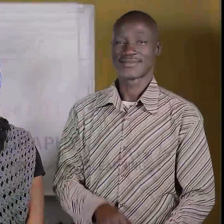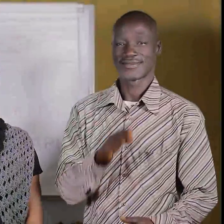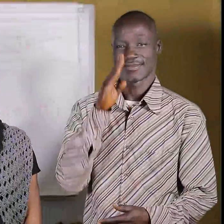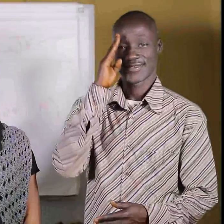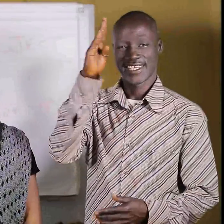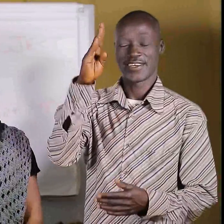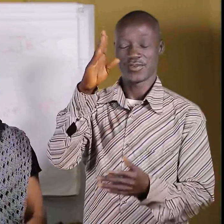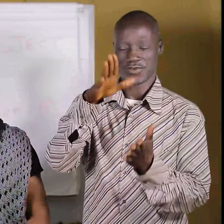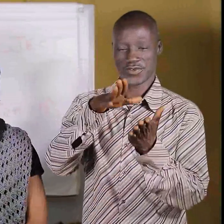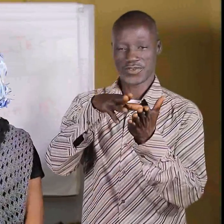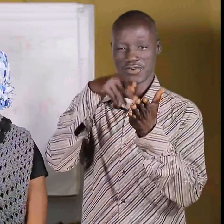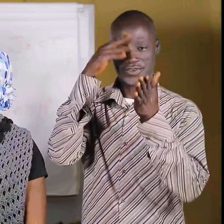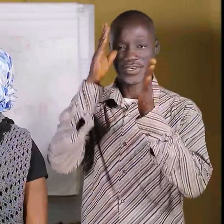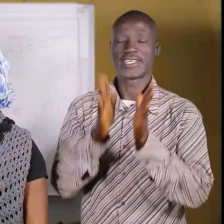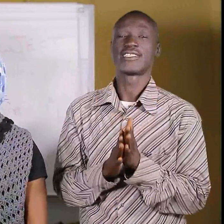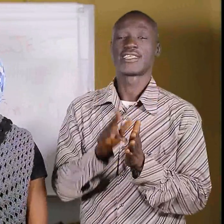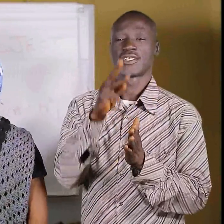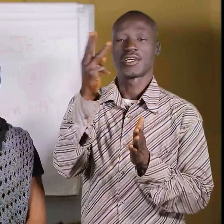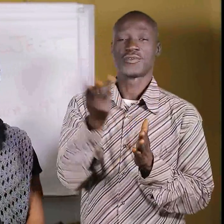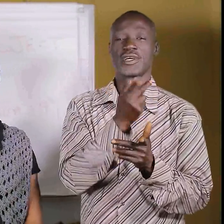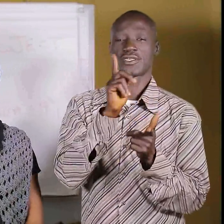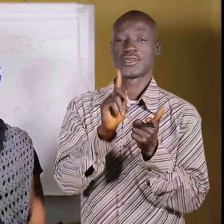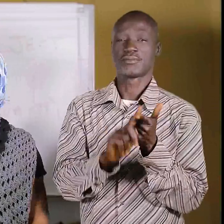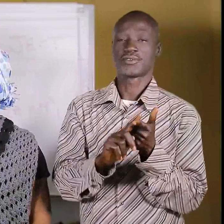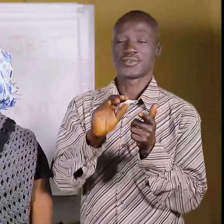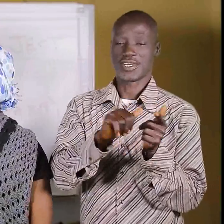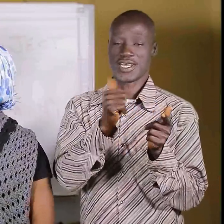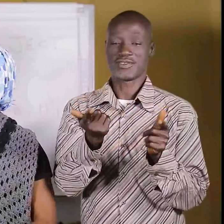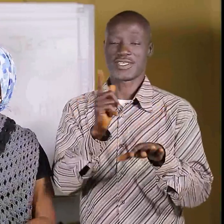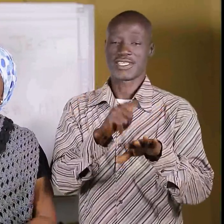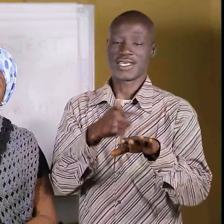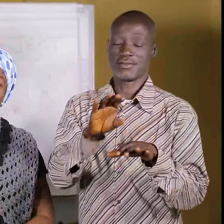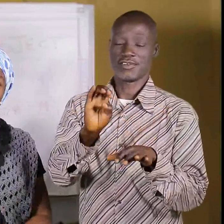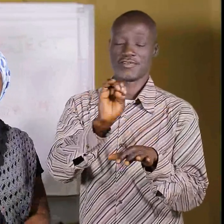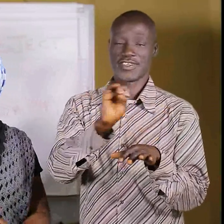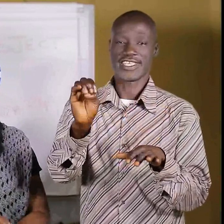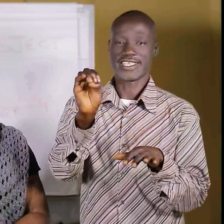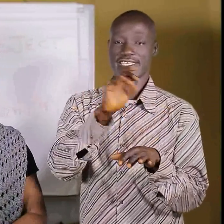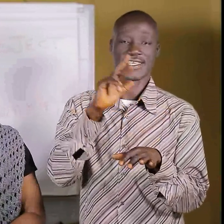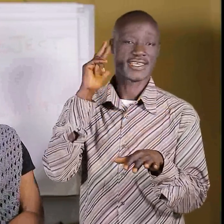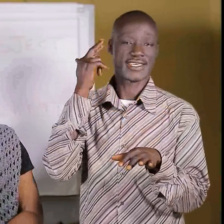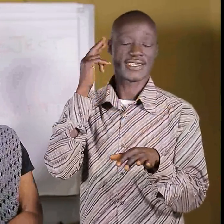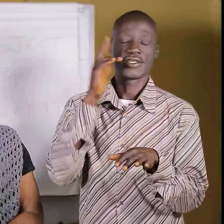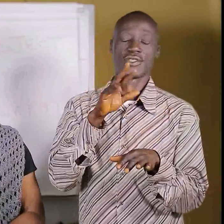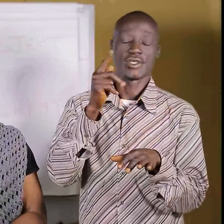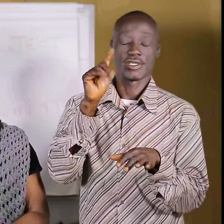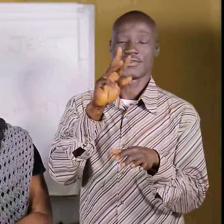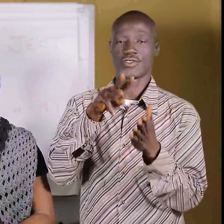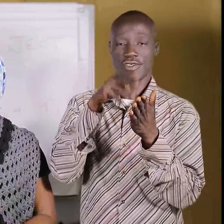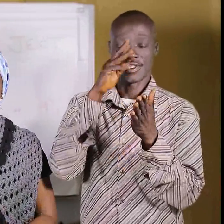Hello learners, welcome to the Ministry of Education Kaduna State Radio Television e-learning